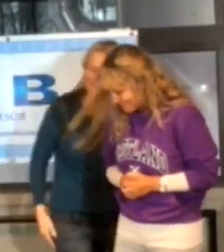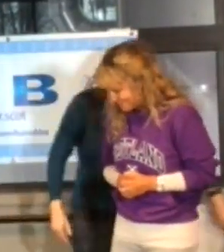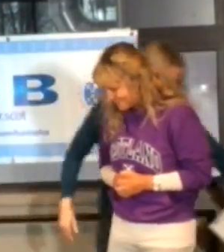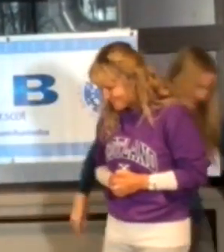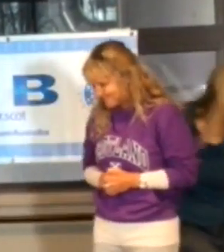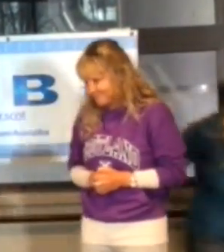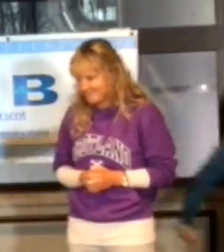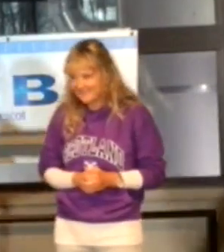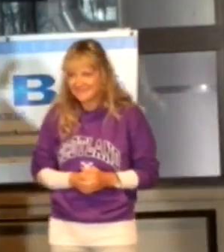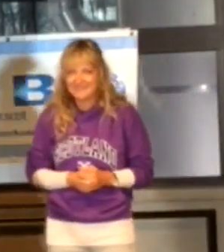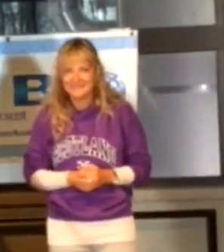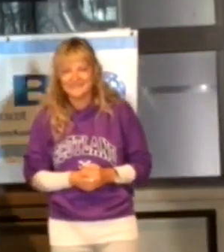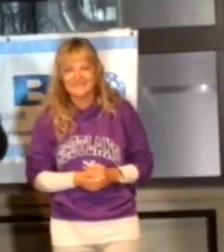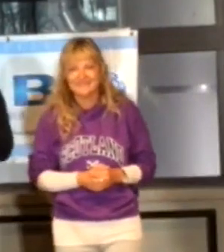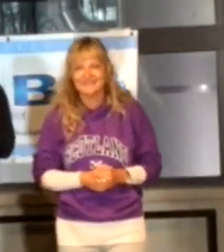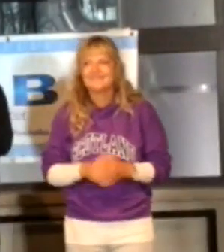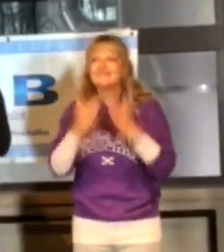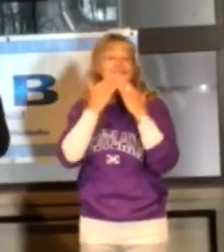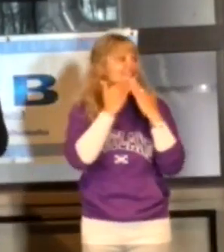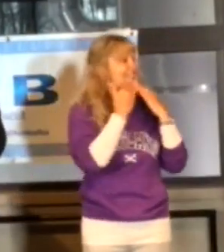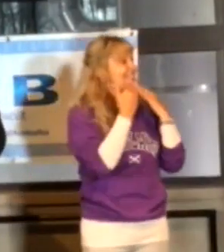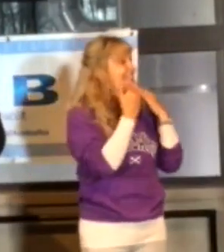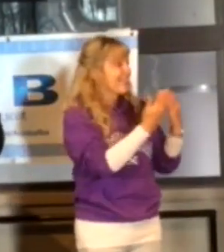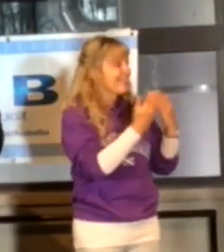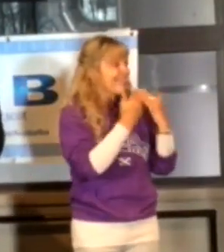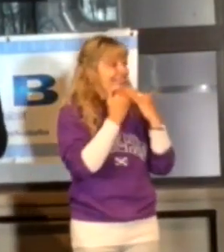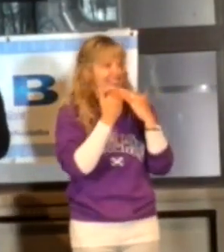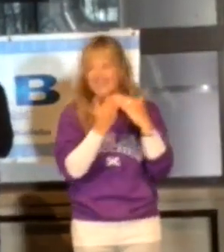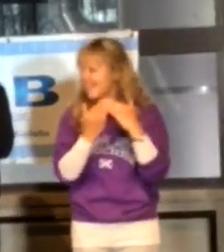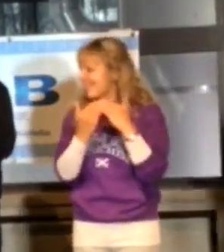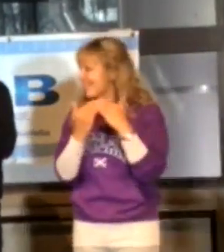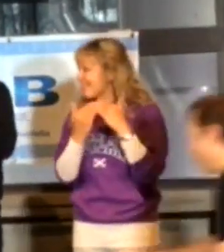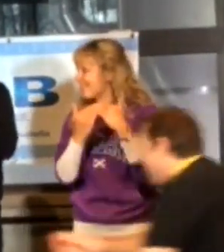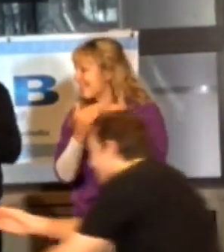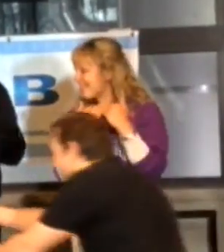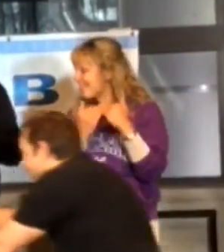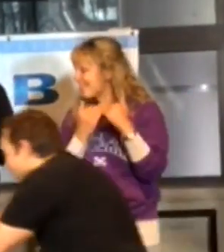Thank you. Thanks very much, Viv.